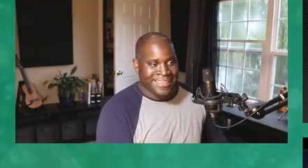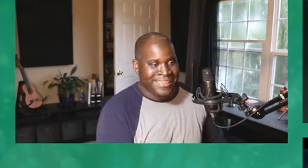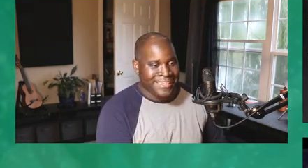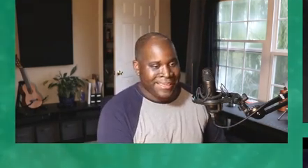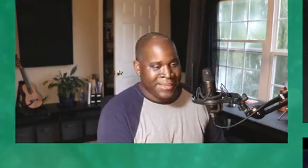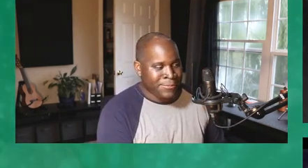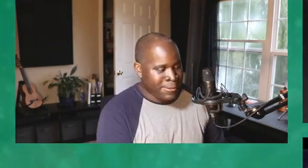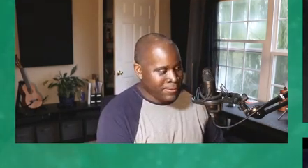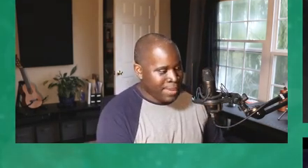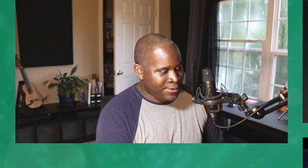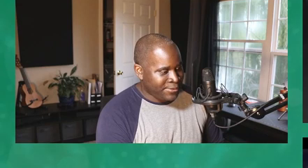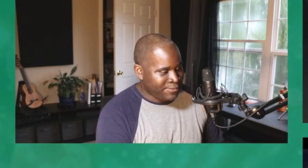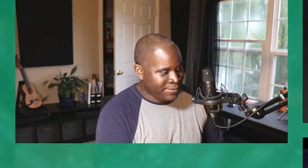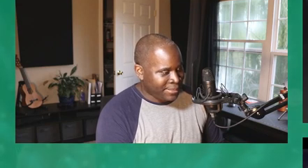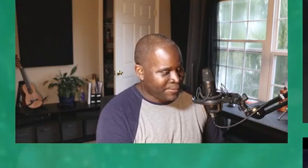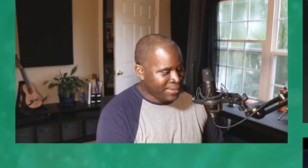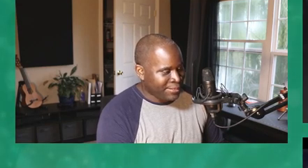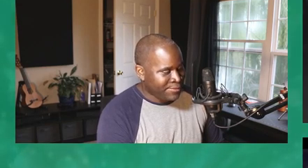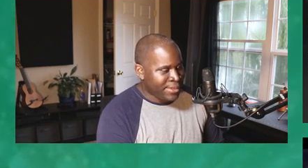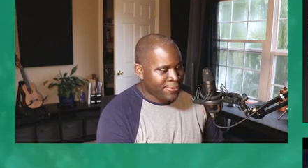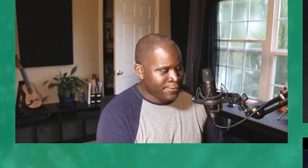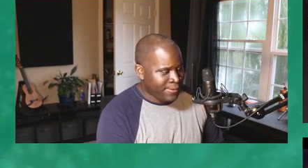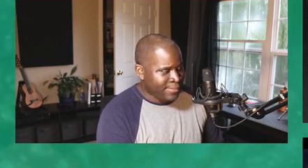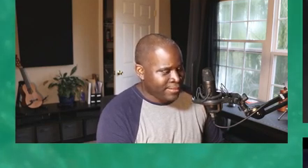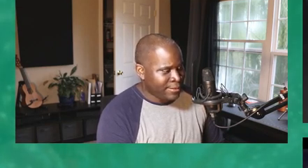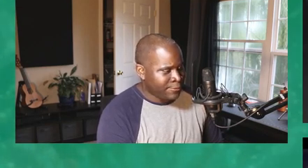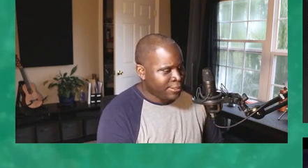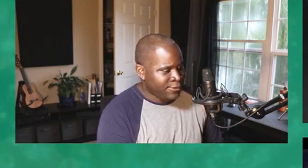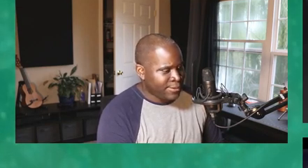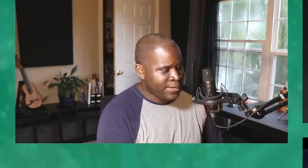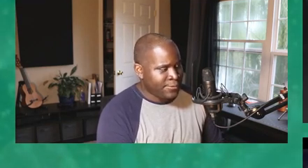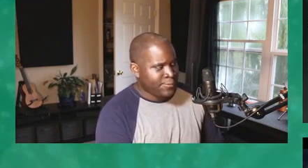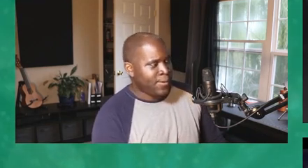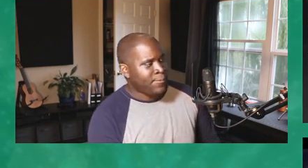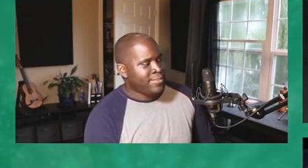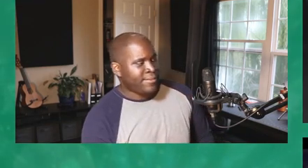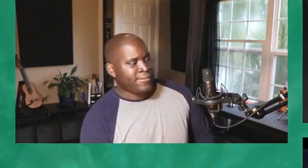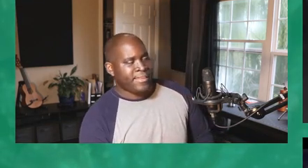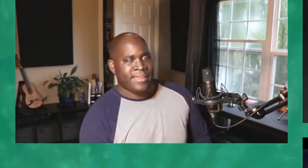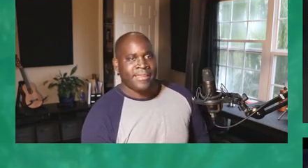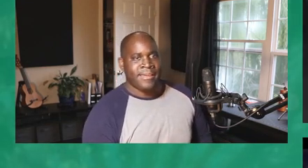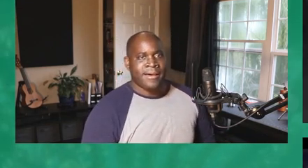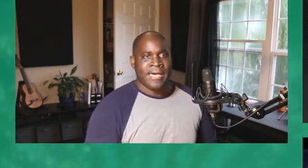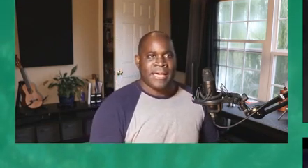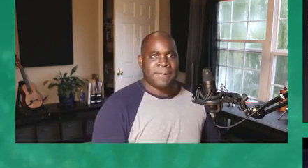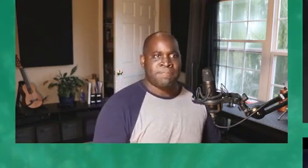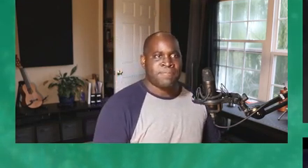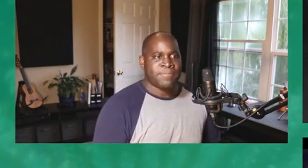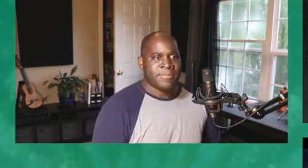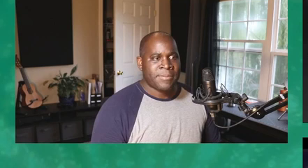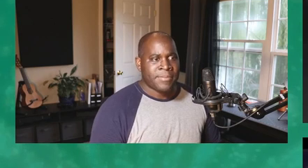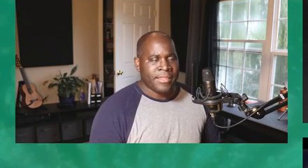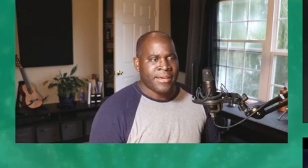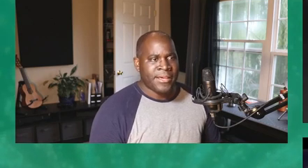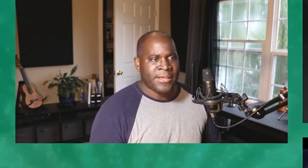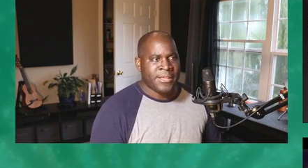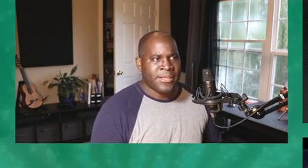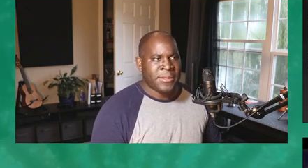like explain what I would do differently. But to be honest with you, I think they did a really good job here. So I would still say,